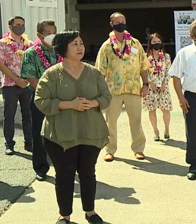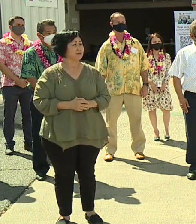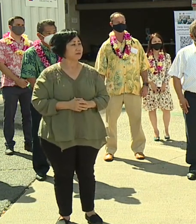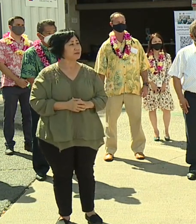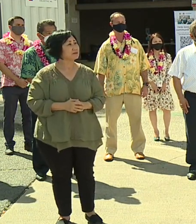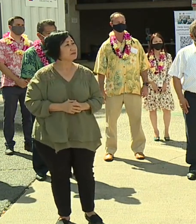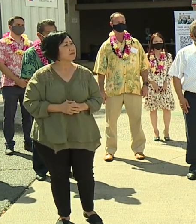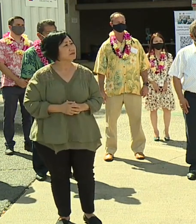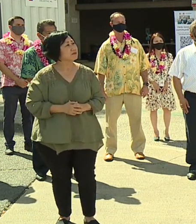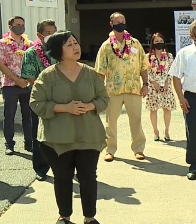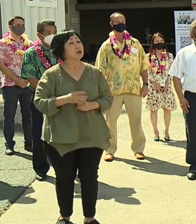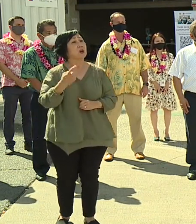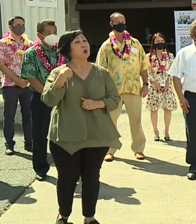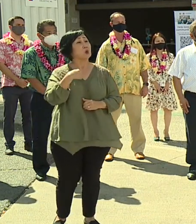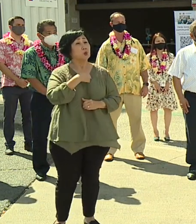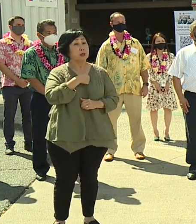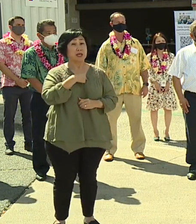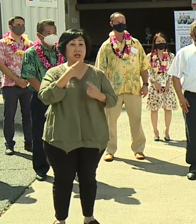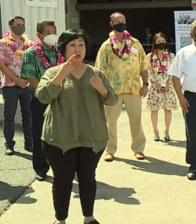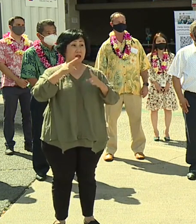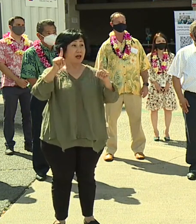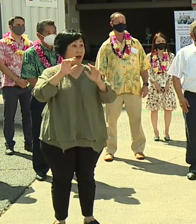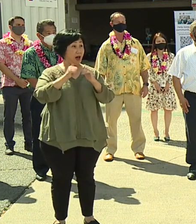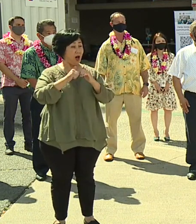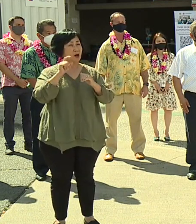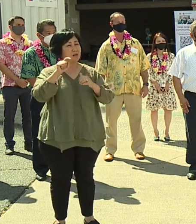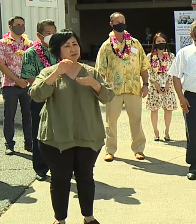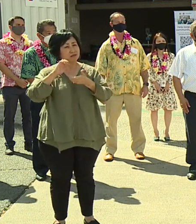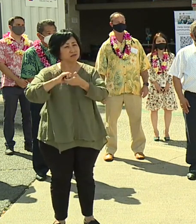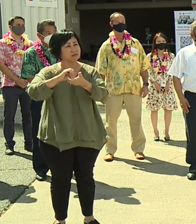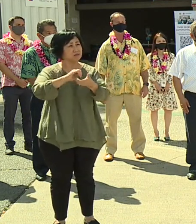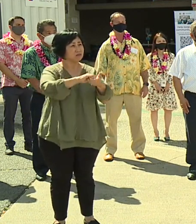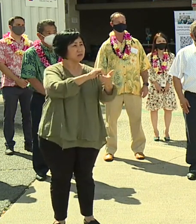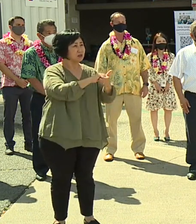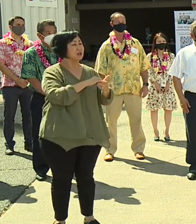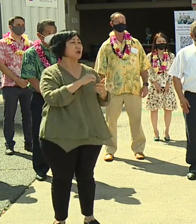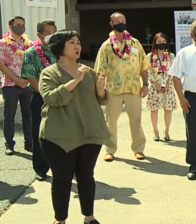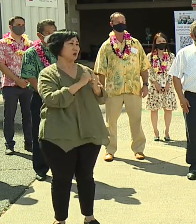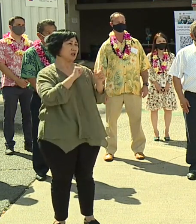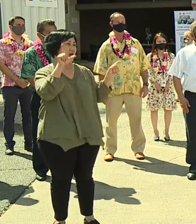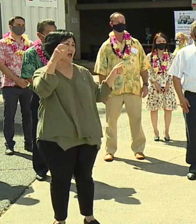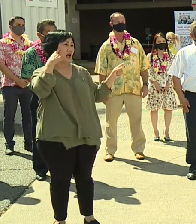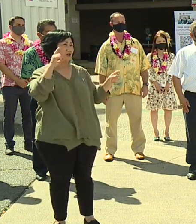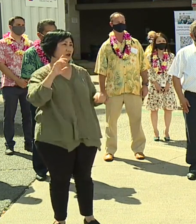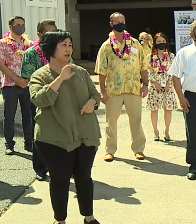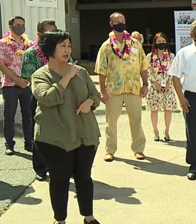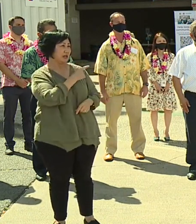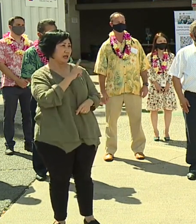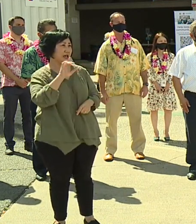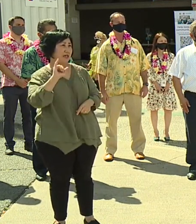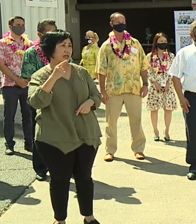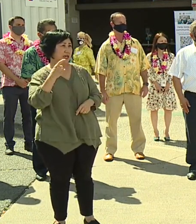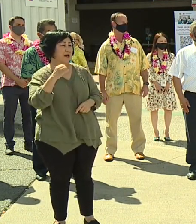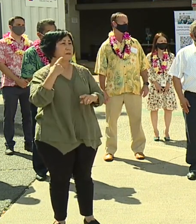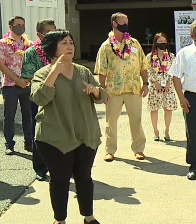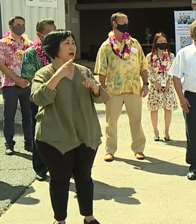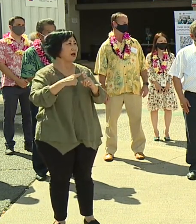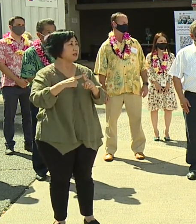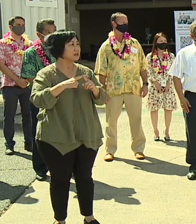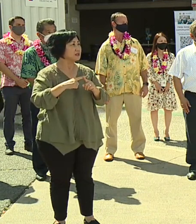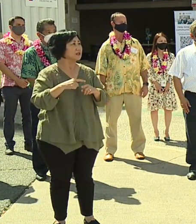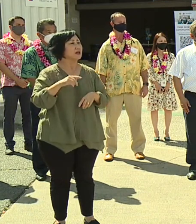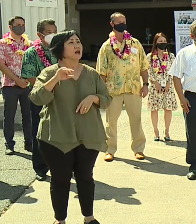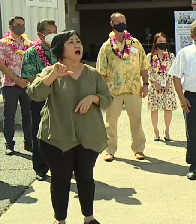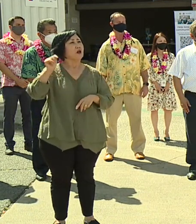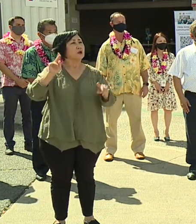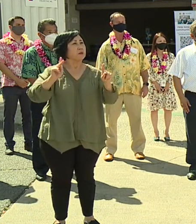without the cooperation and heavy lifting by Governor Ige and his folks out here at the airport, Fort Fujigami and